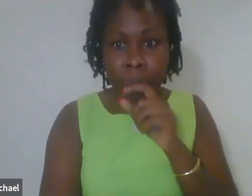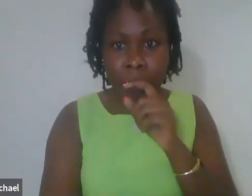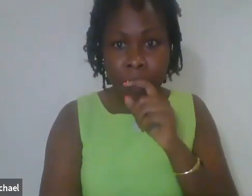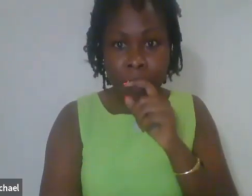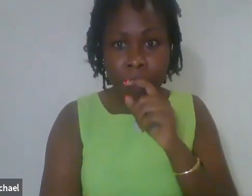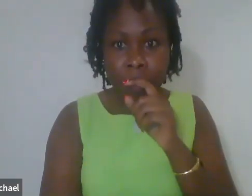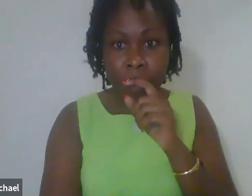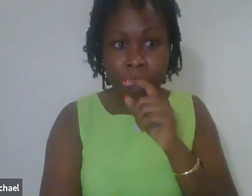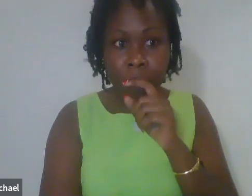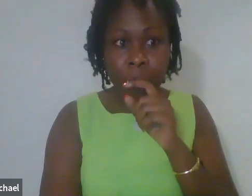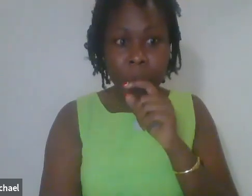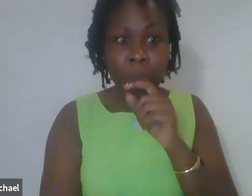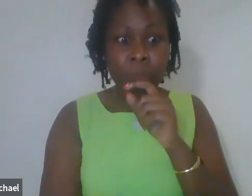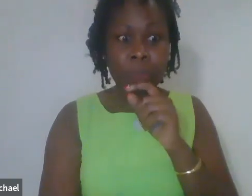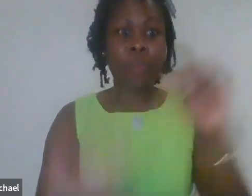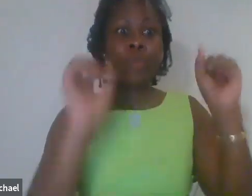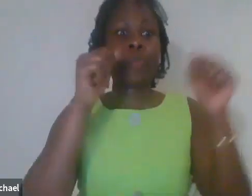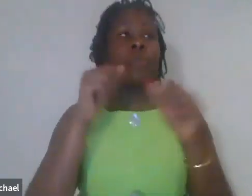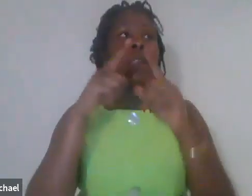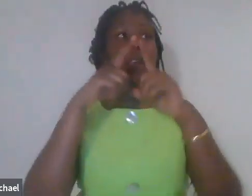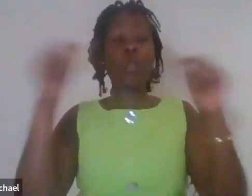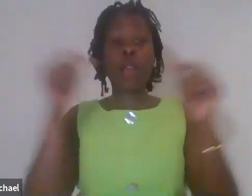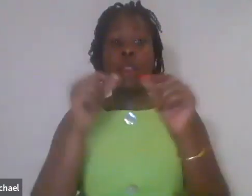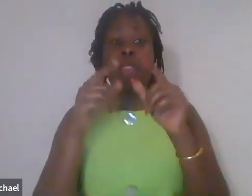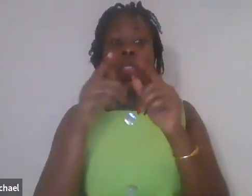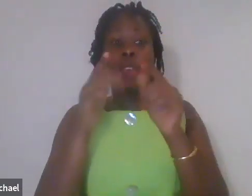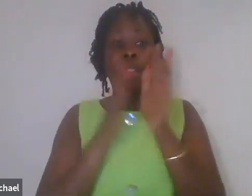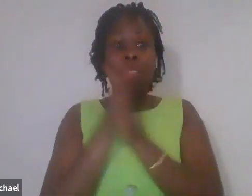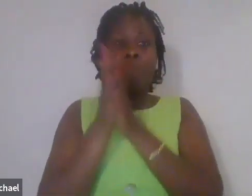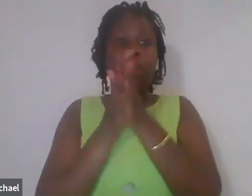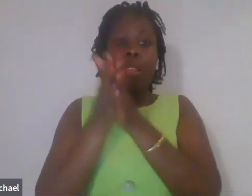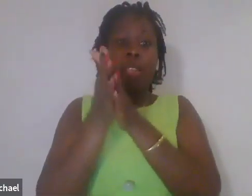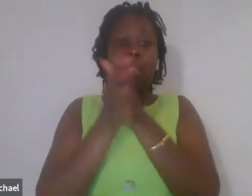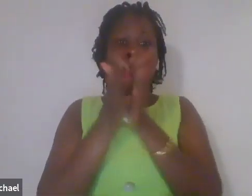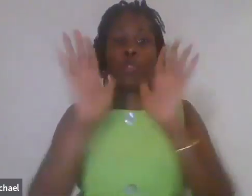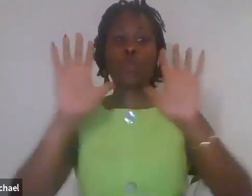please amplify your voice. Okay. The word inspiring.